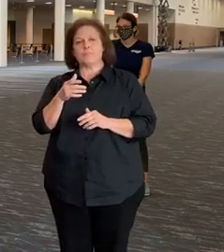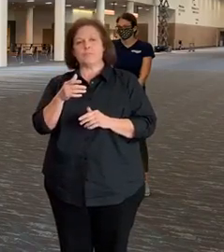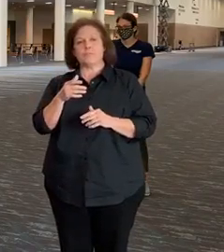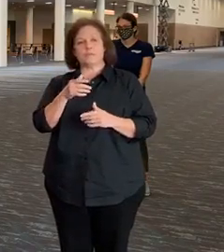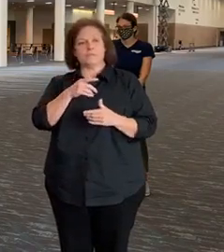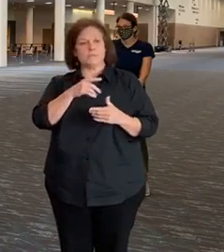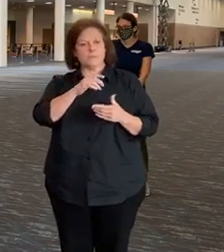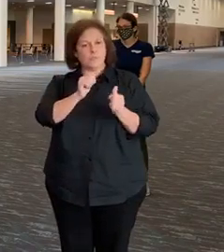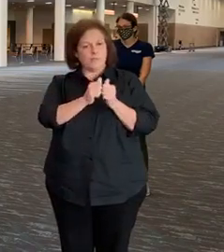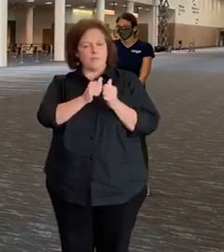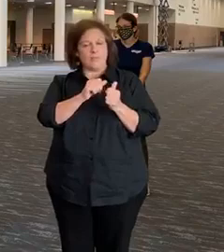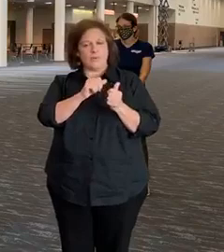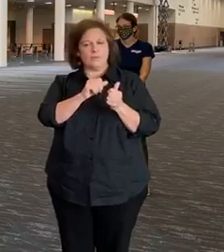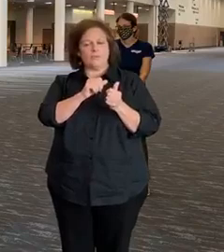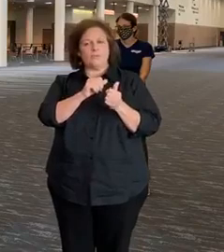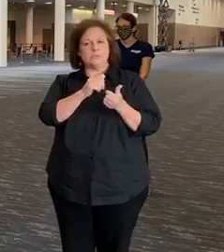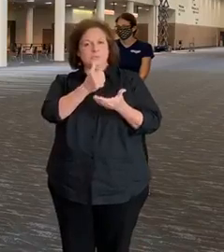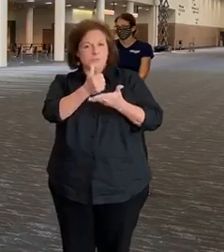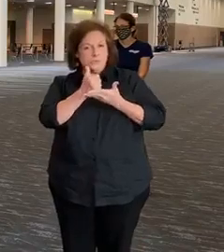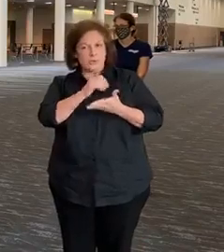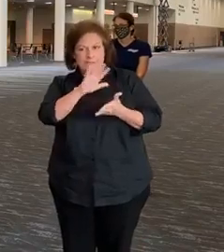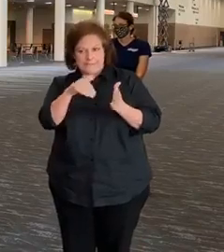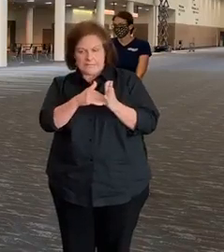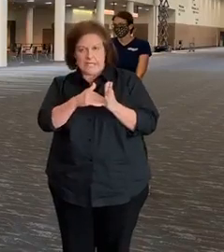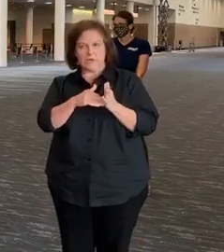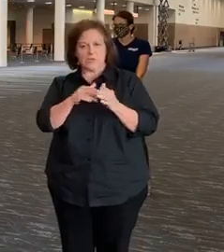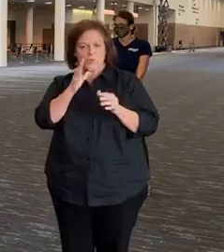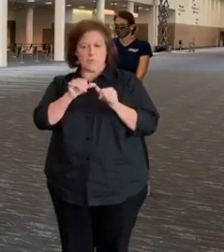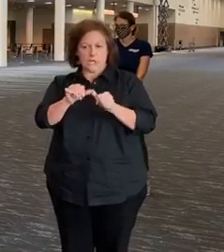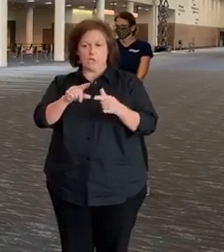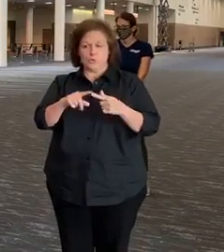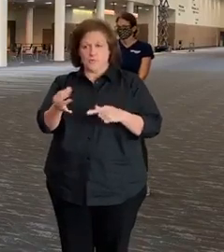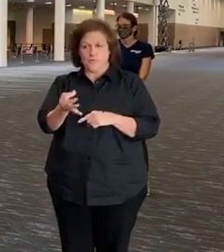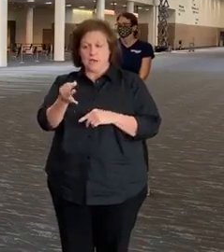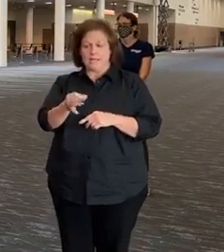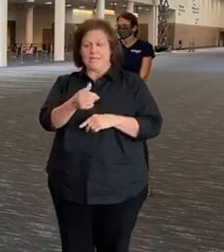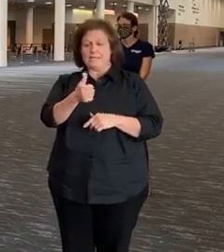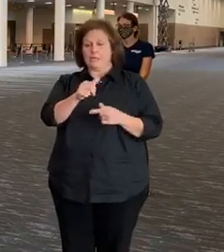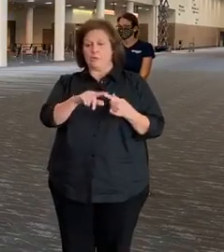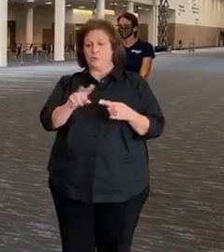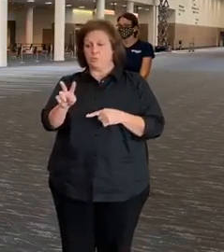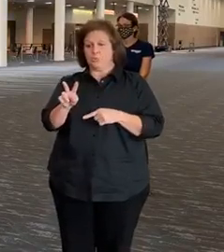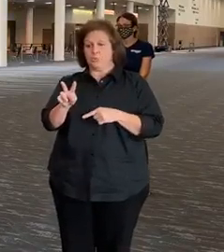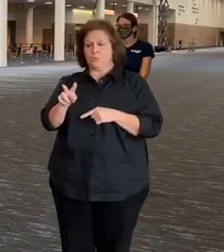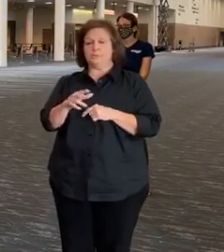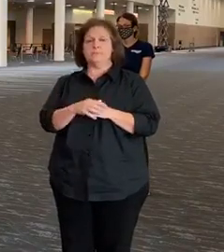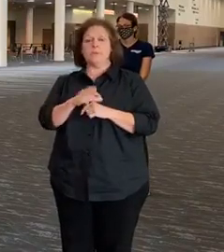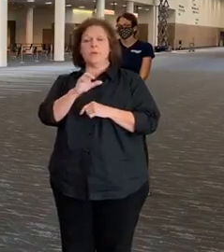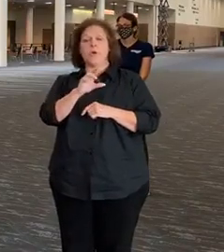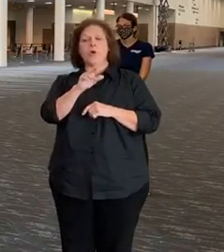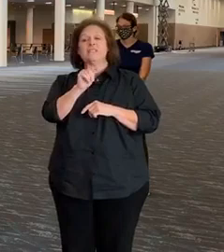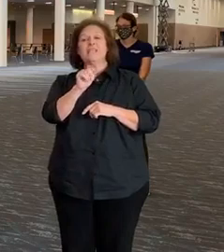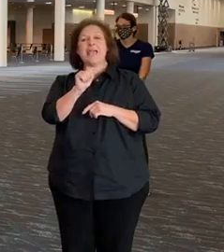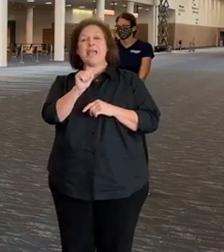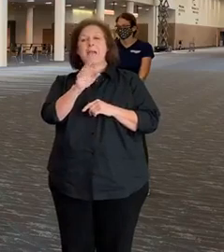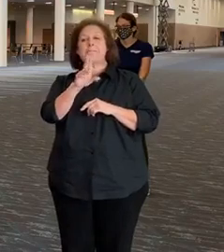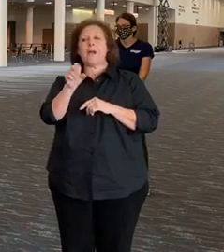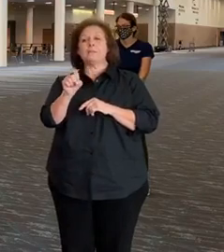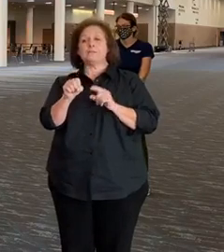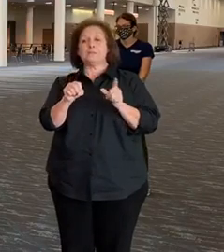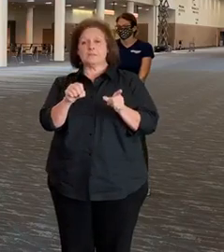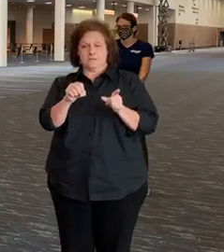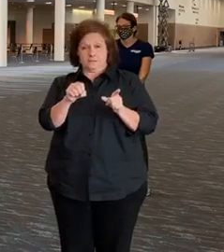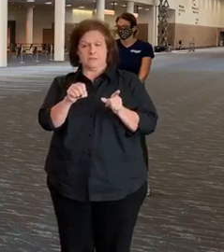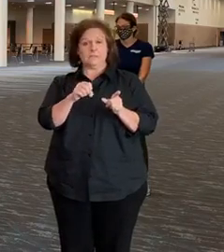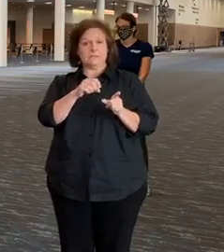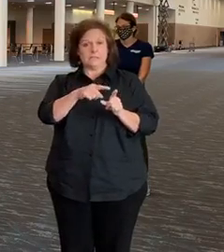the resource center, and that's going to continue through Friday, 10 to 2. We have RTA bus bridge that